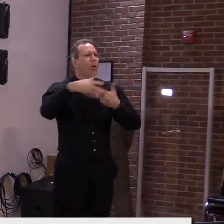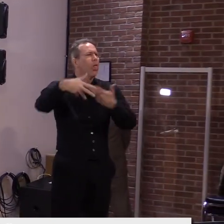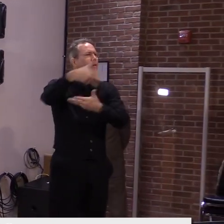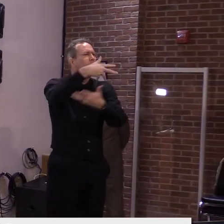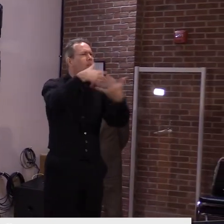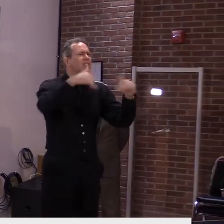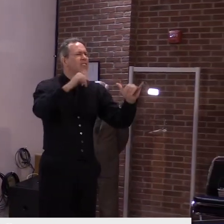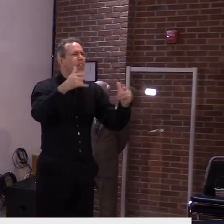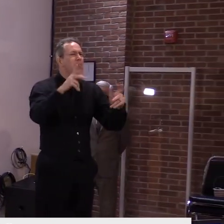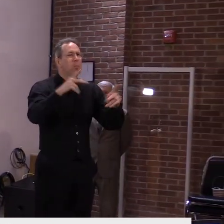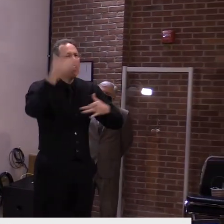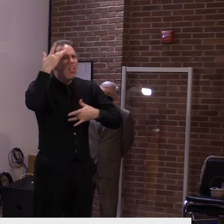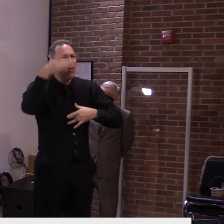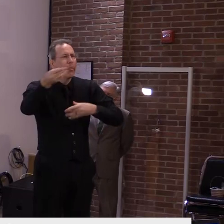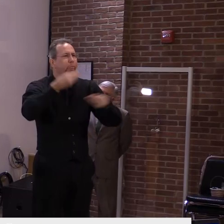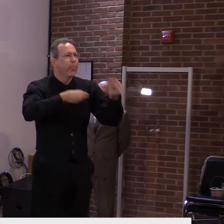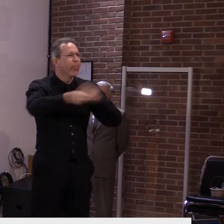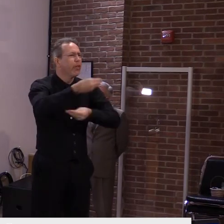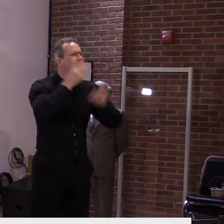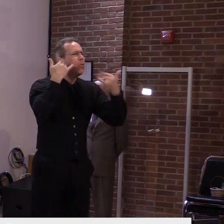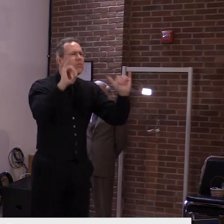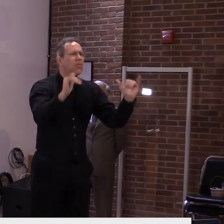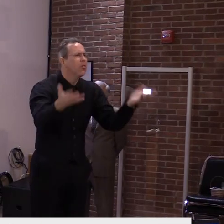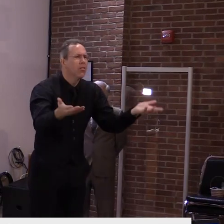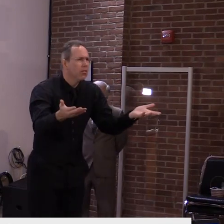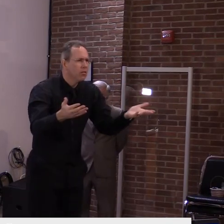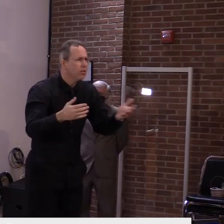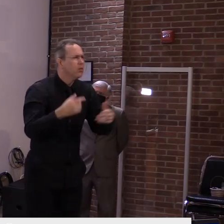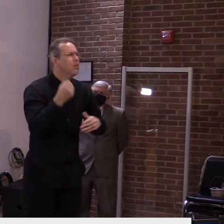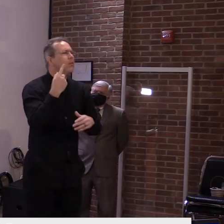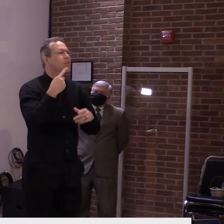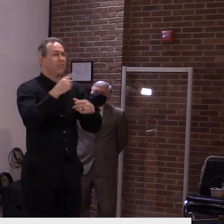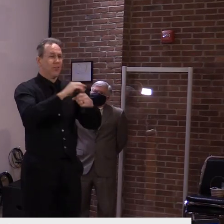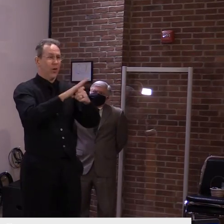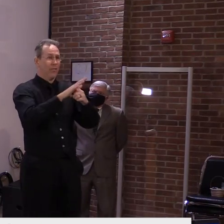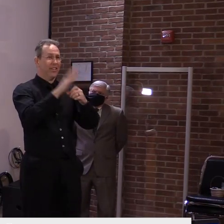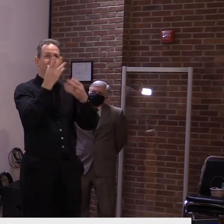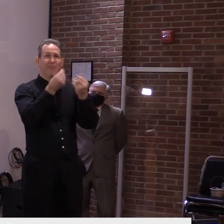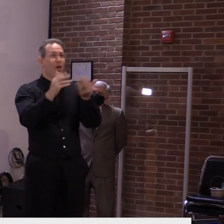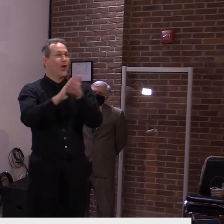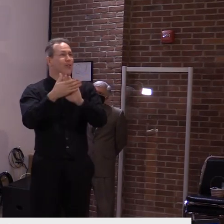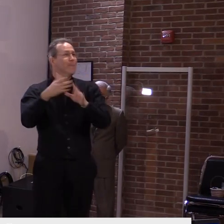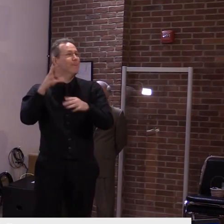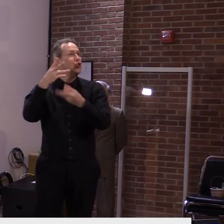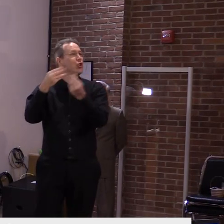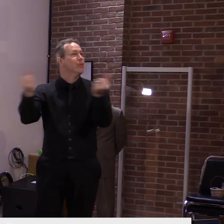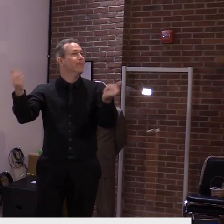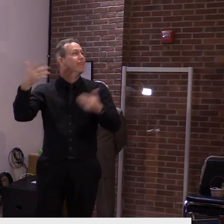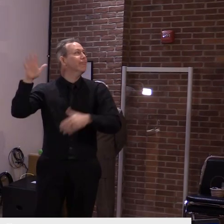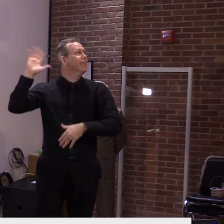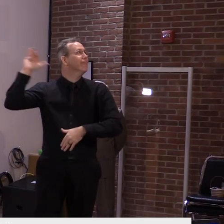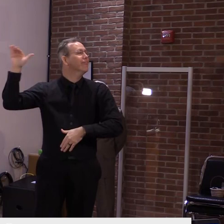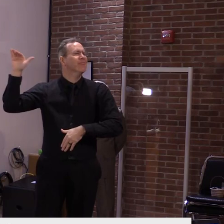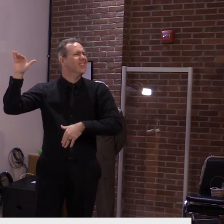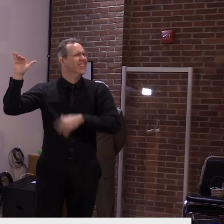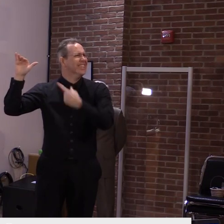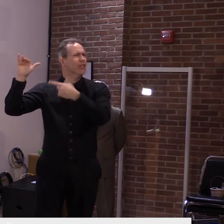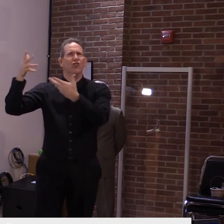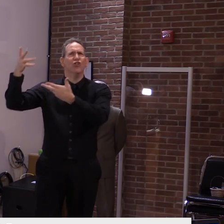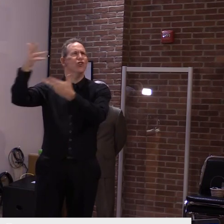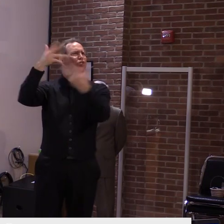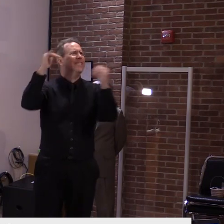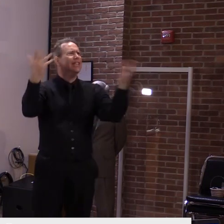to be cases of COVID, hopefully very few, and hopefully not harming many people at